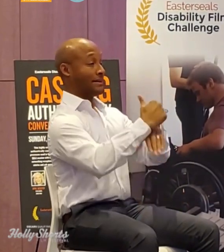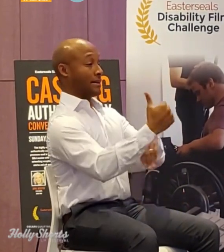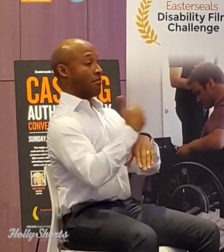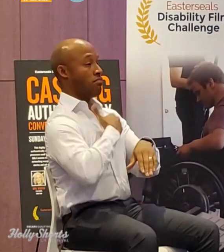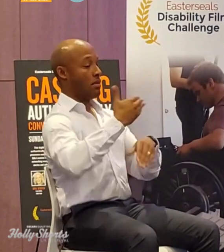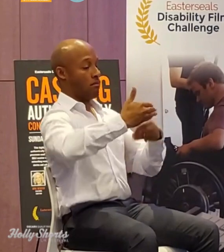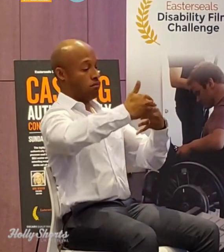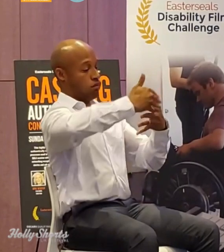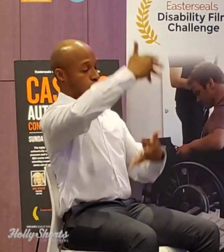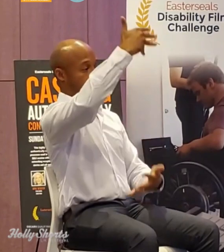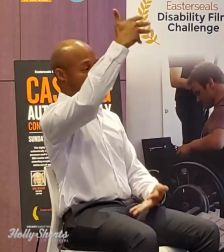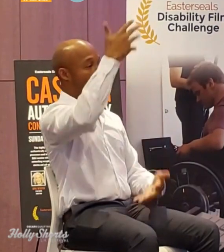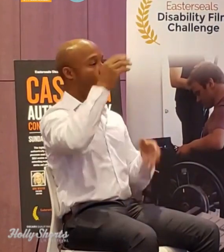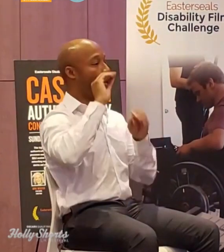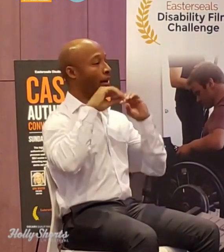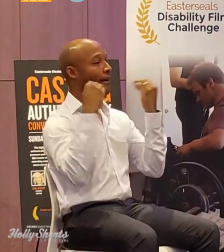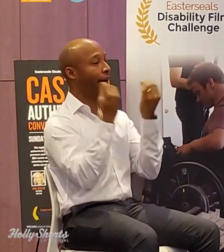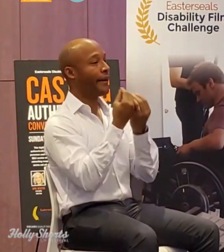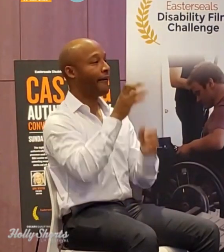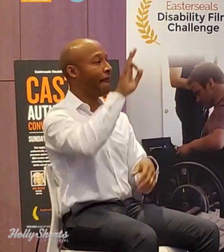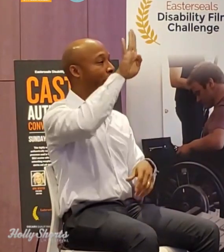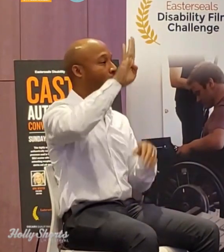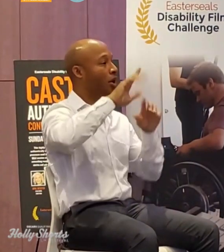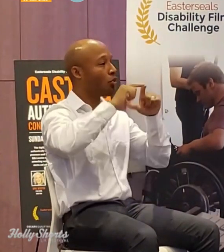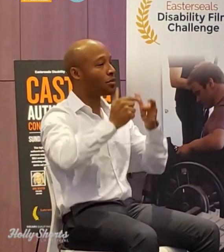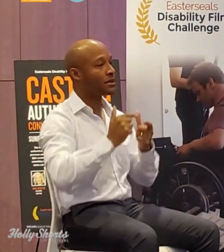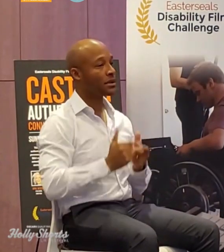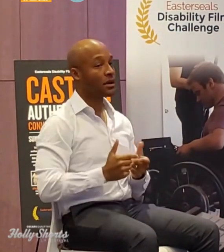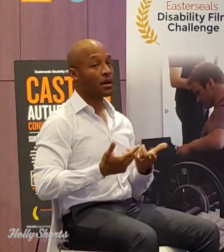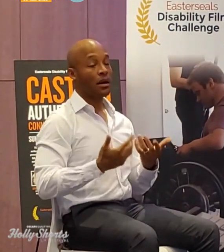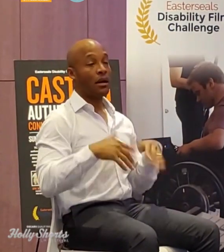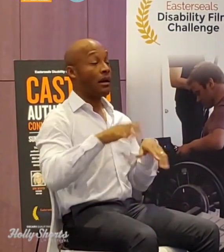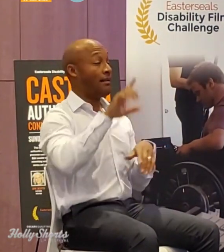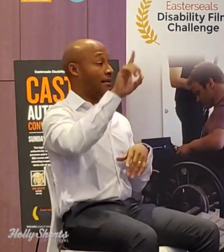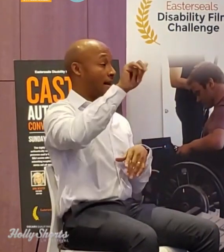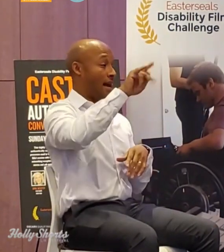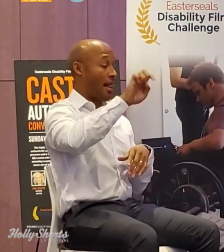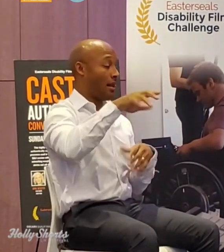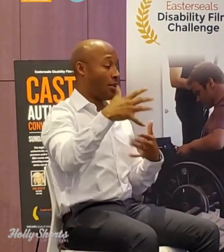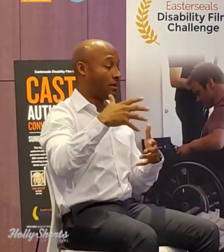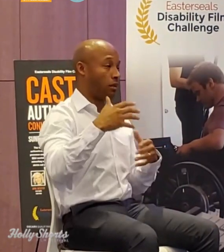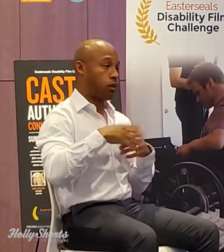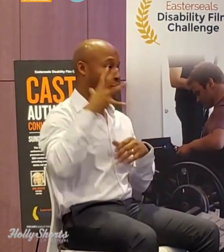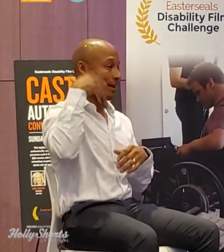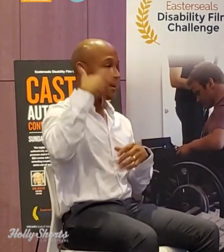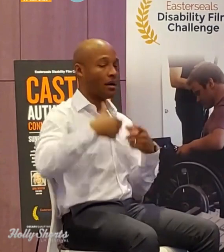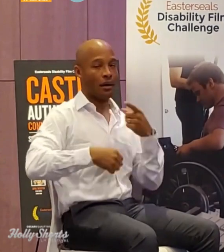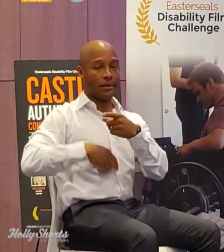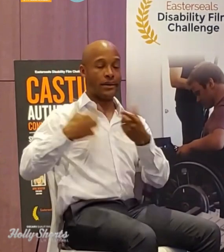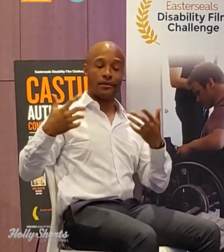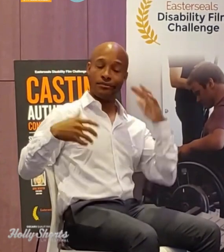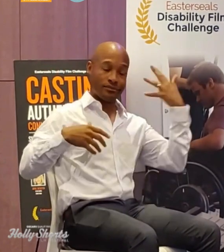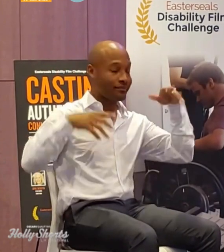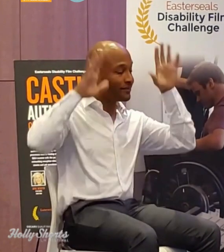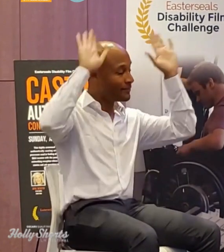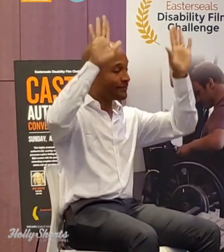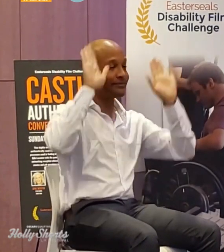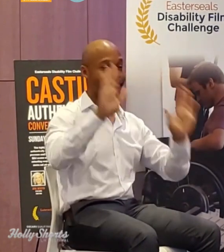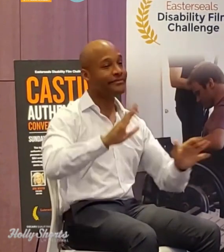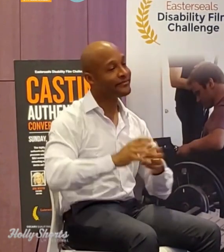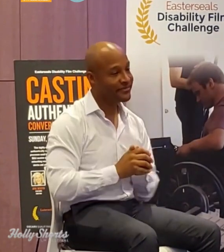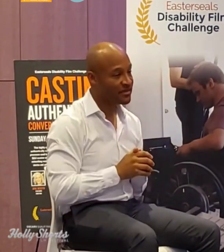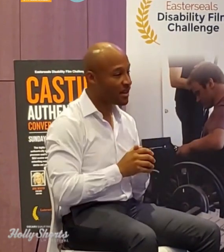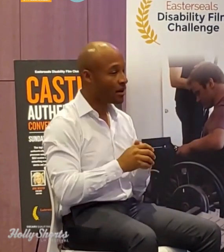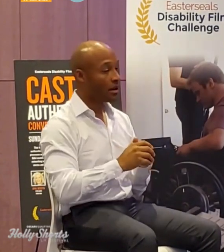organizations and Facebook groups. And it was insane, Danielle. Like, that's, like, it's phenomenal. Crazy. Yeah, but it was like